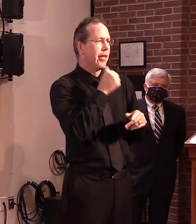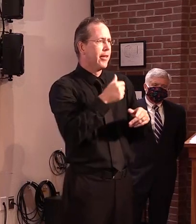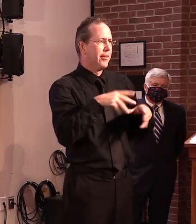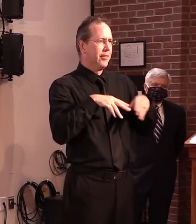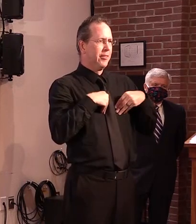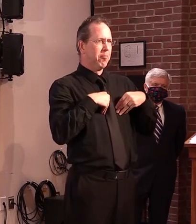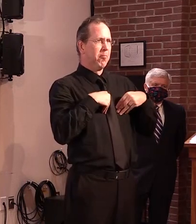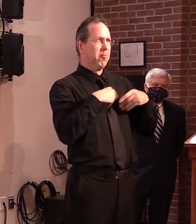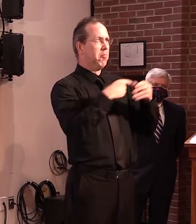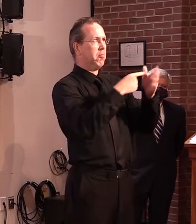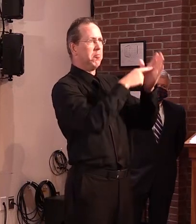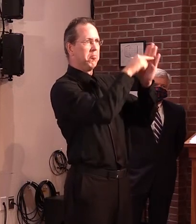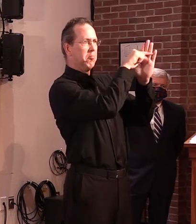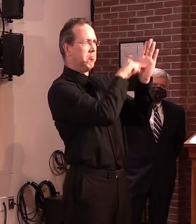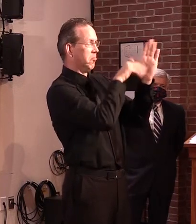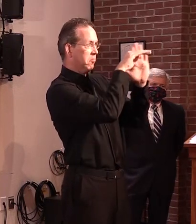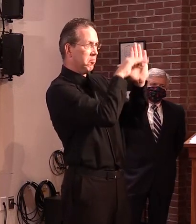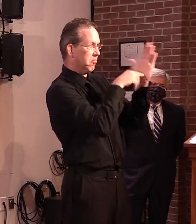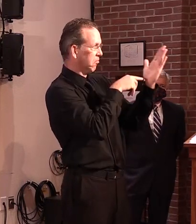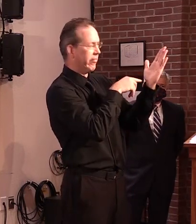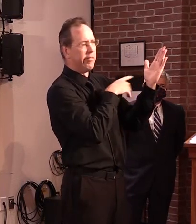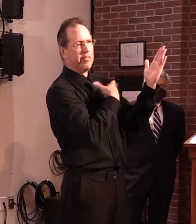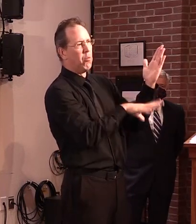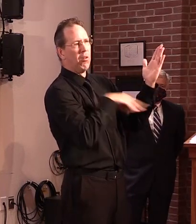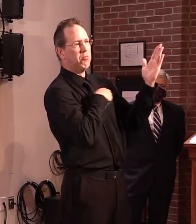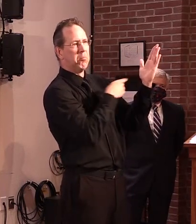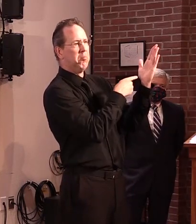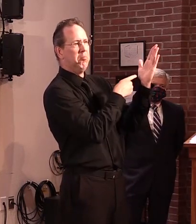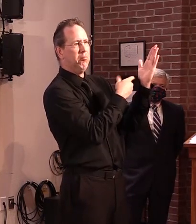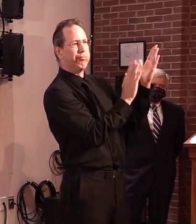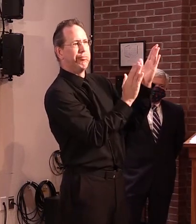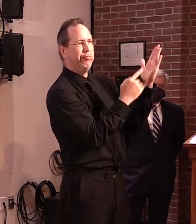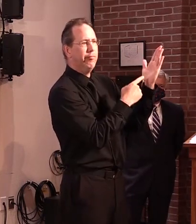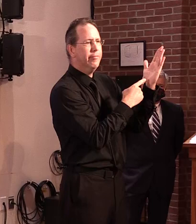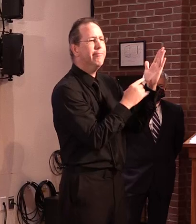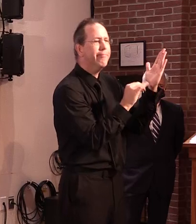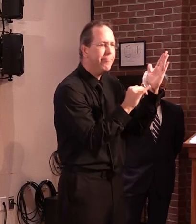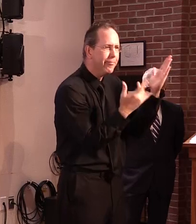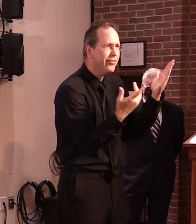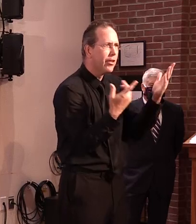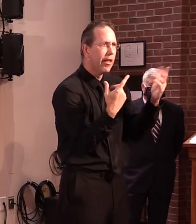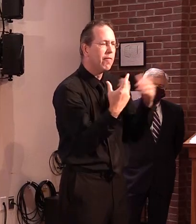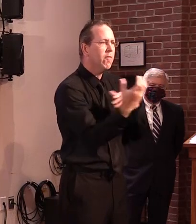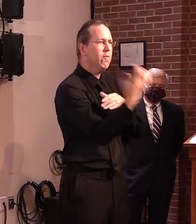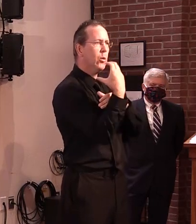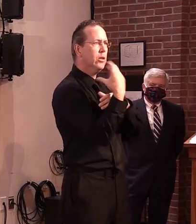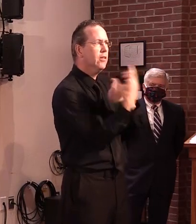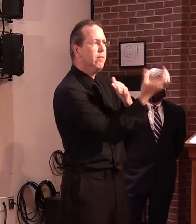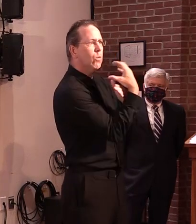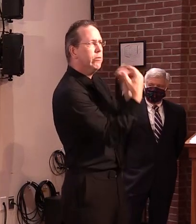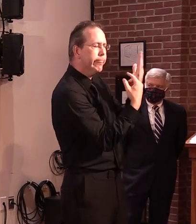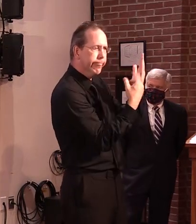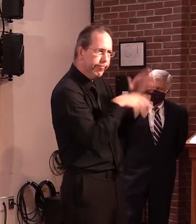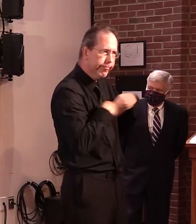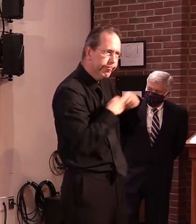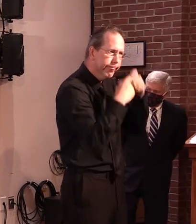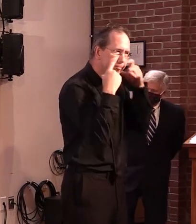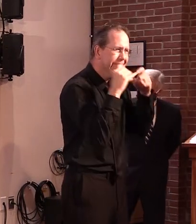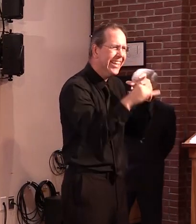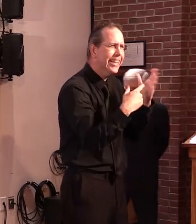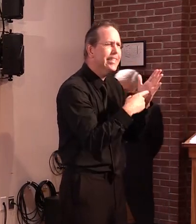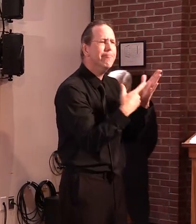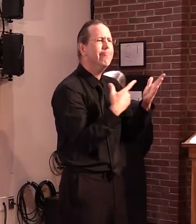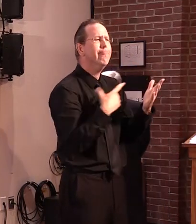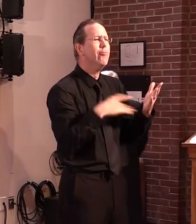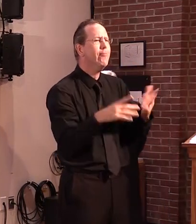the question does arise of how would you enforce the mandate if you had an awful lot of pushback for it?